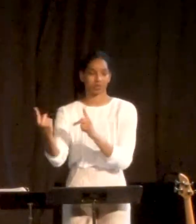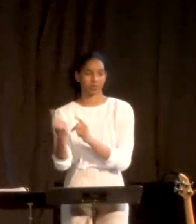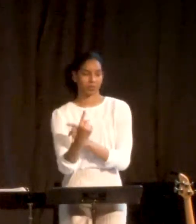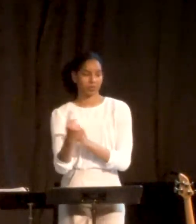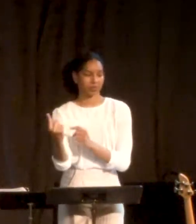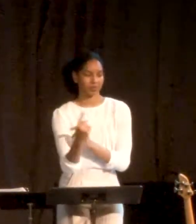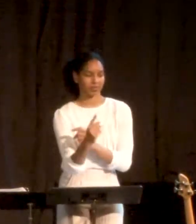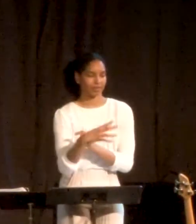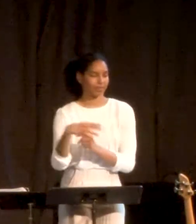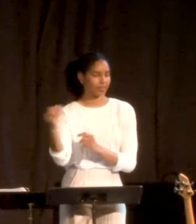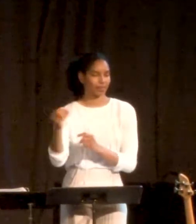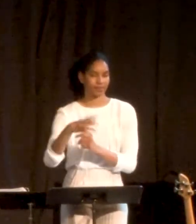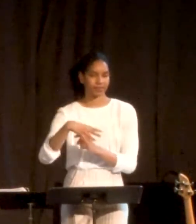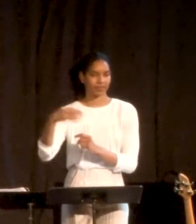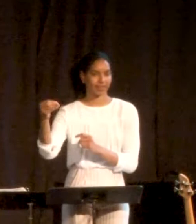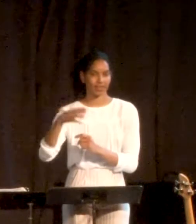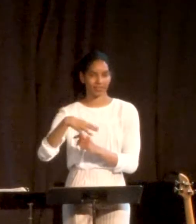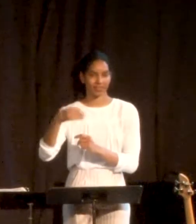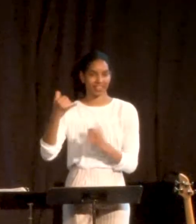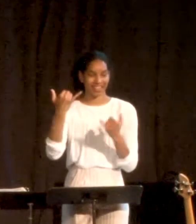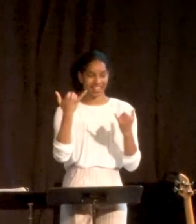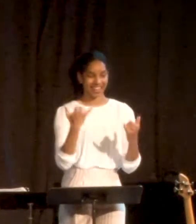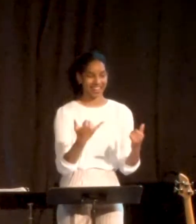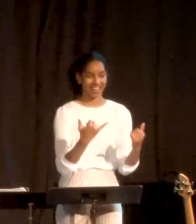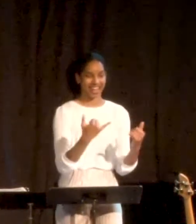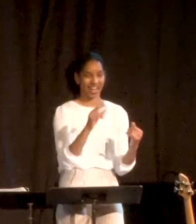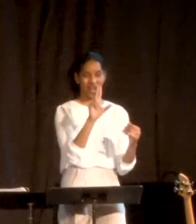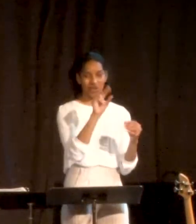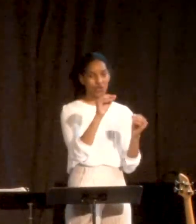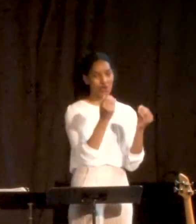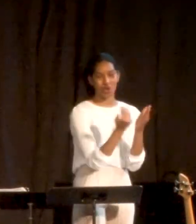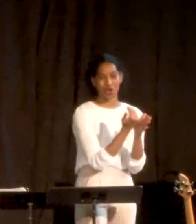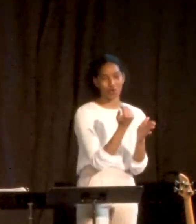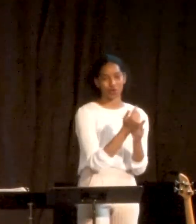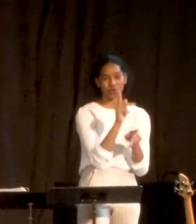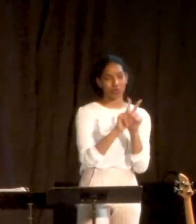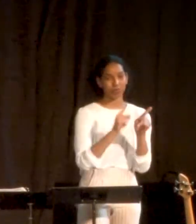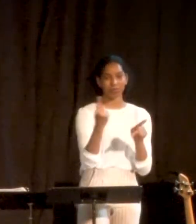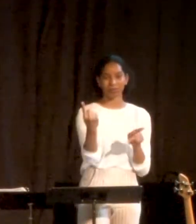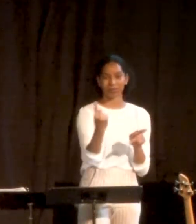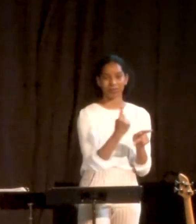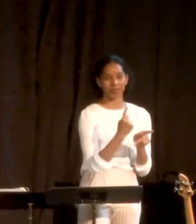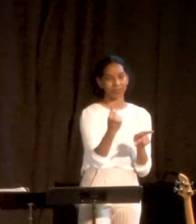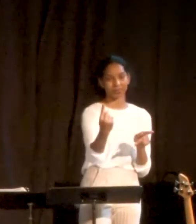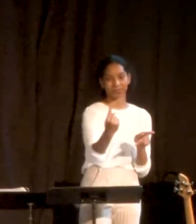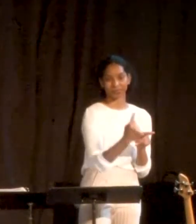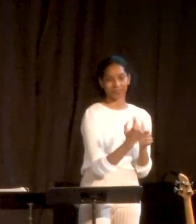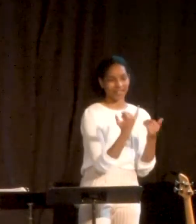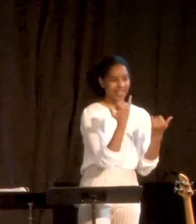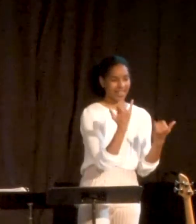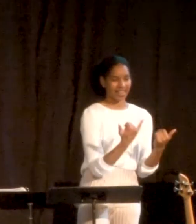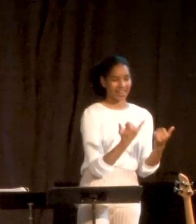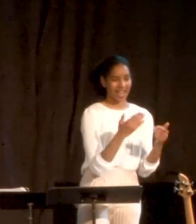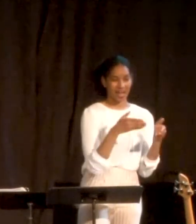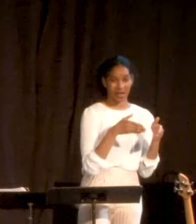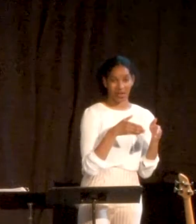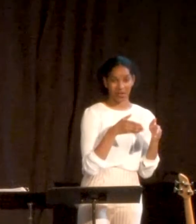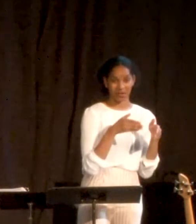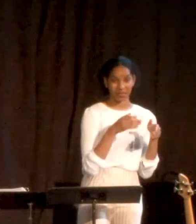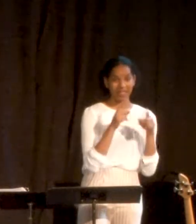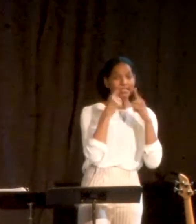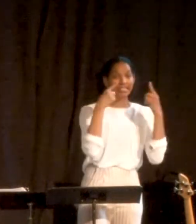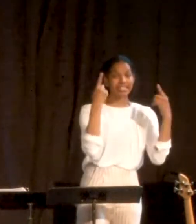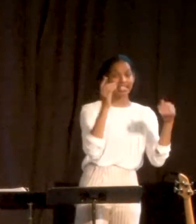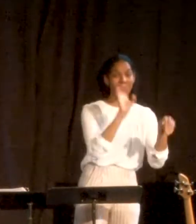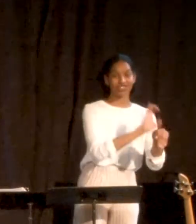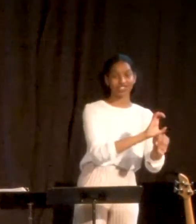they appear to have pretty well plateaued in membership and begun to stagnate.